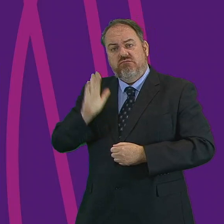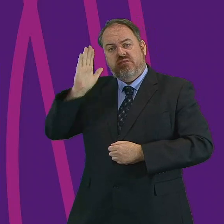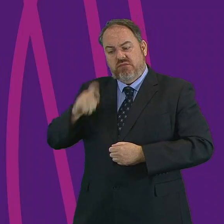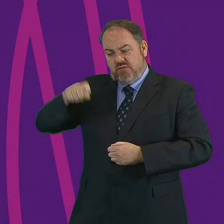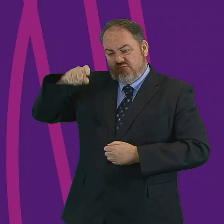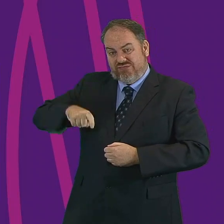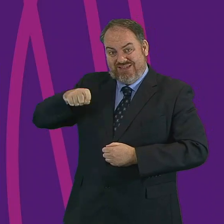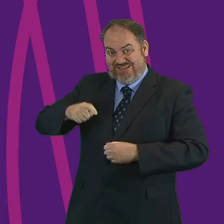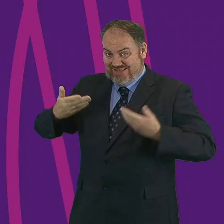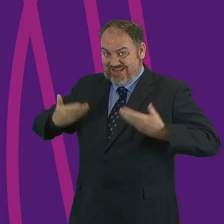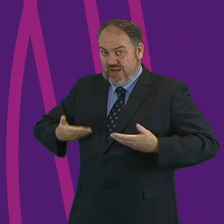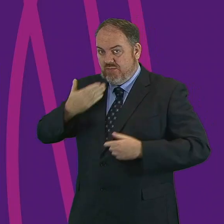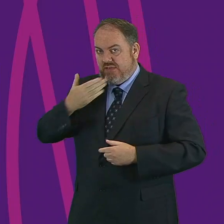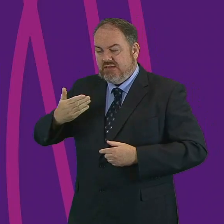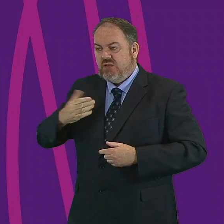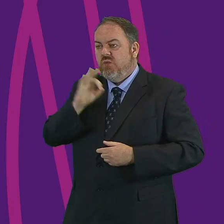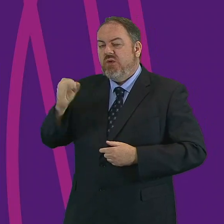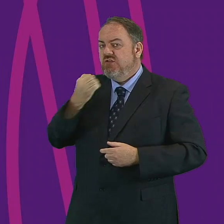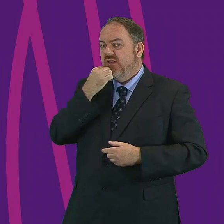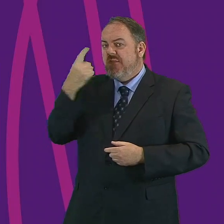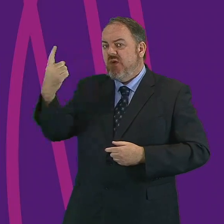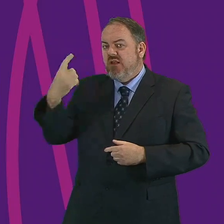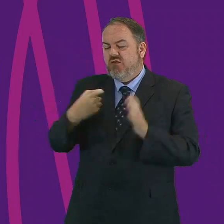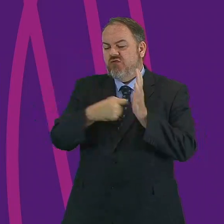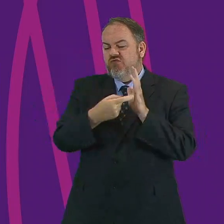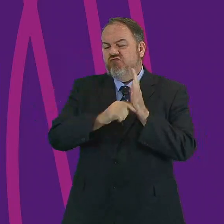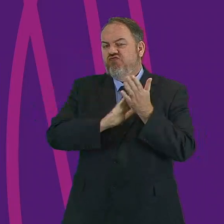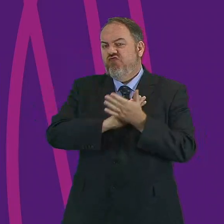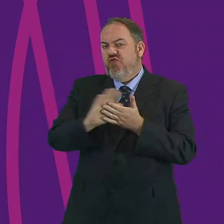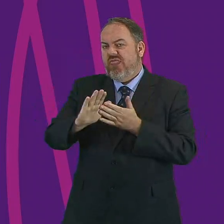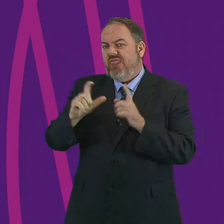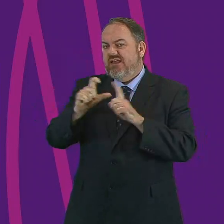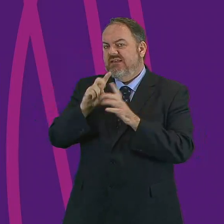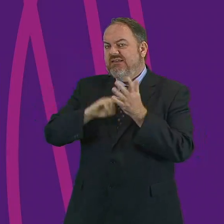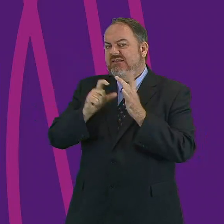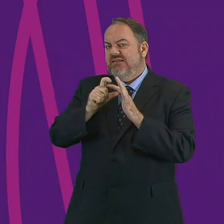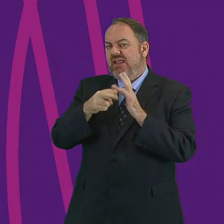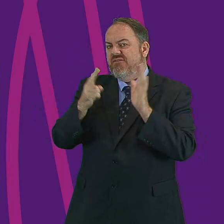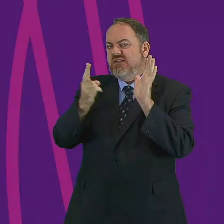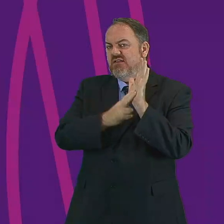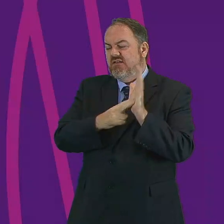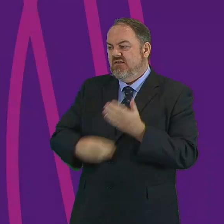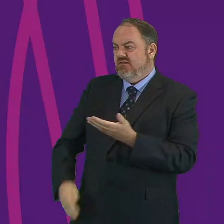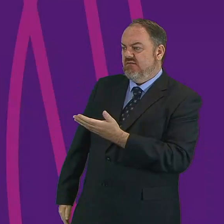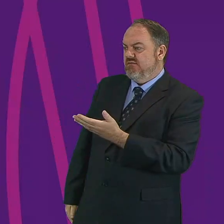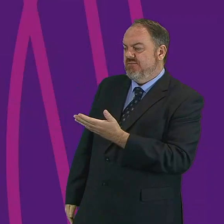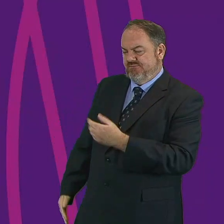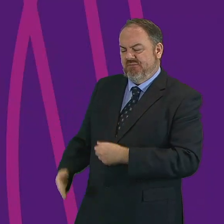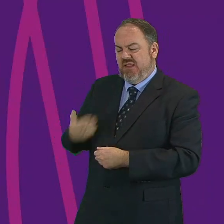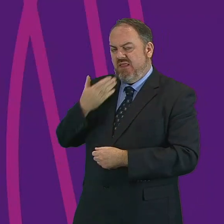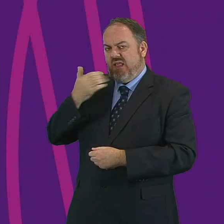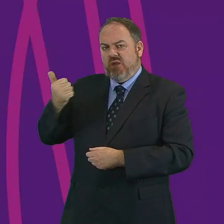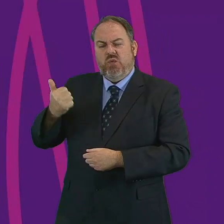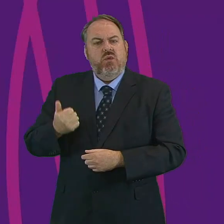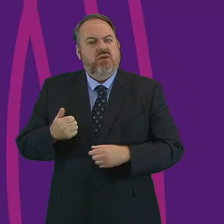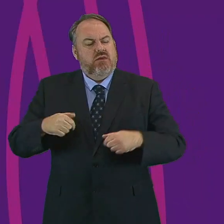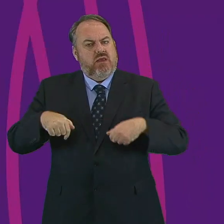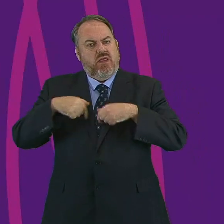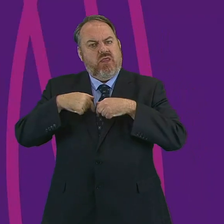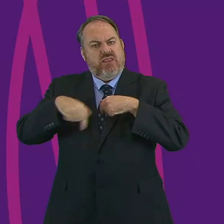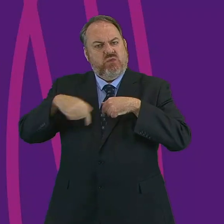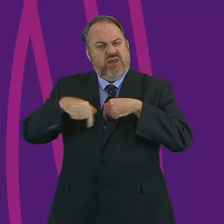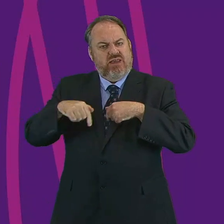possible. Question number 1, Ruth Davidson. Thank you, Presiding Officer. 2 years ago this week, I raised with the First